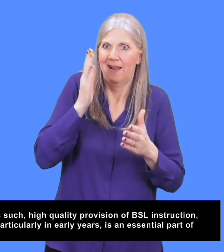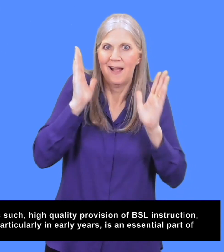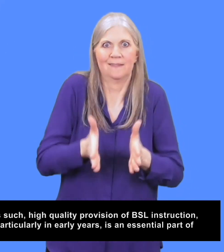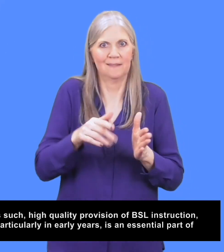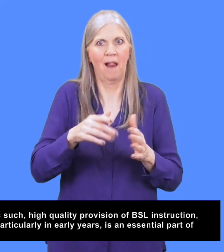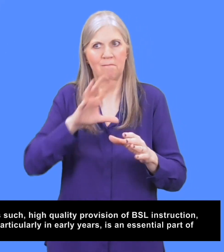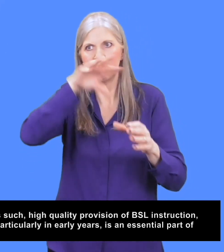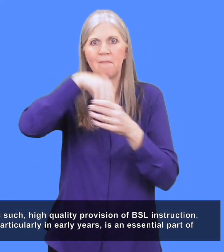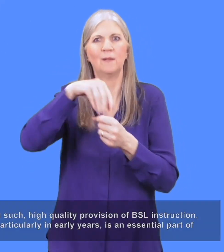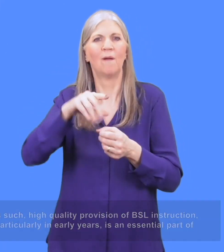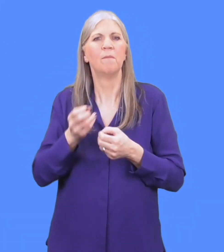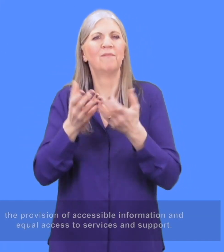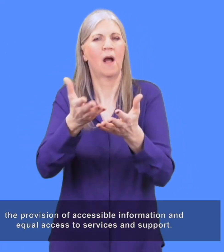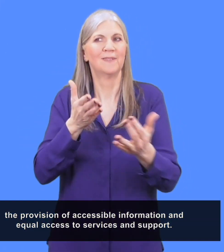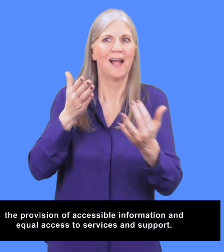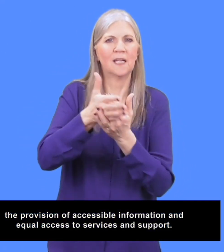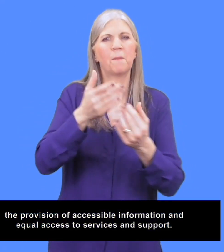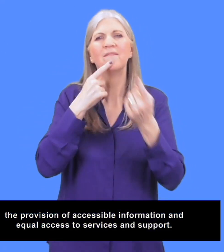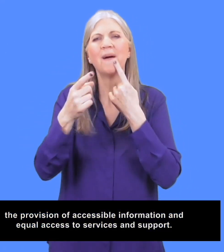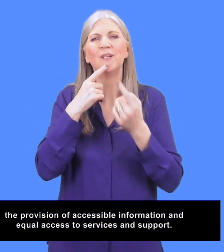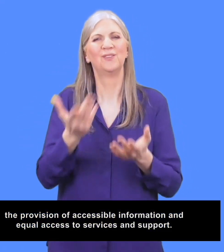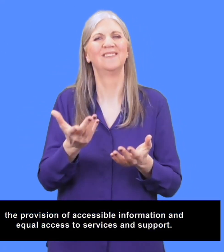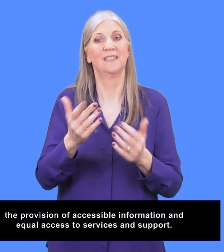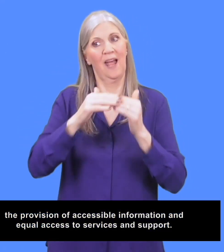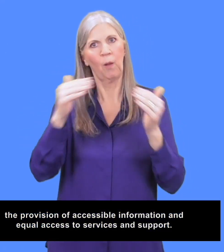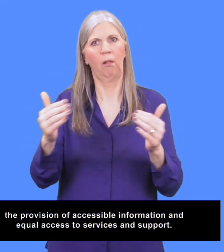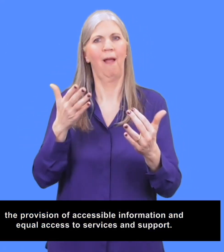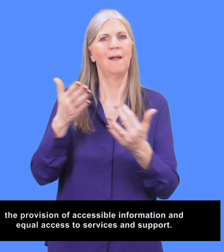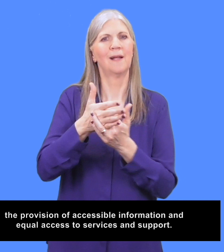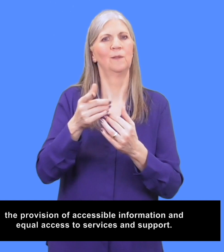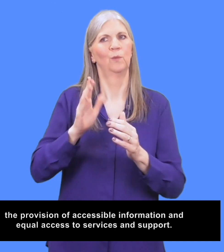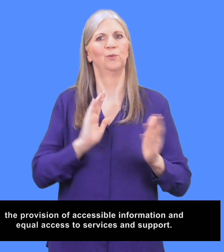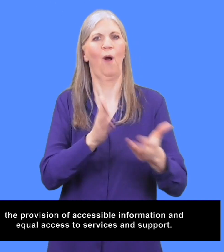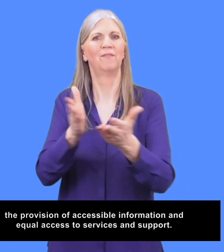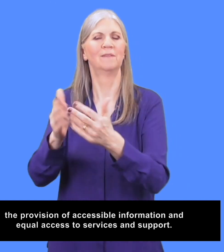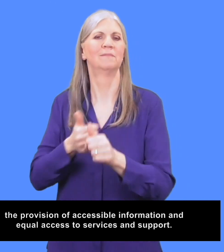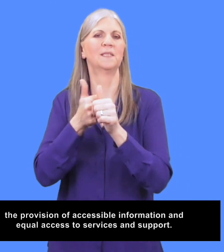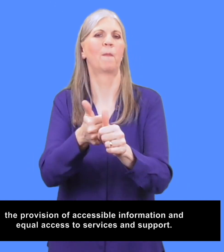part of the provision of accessible information and equal access to services and support.